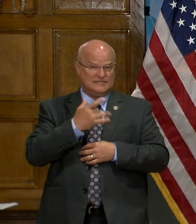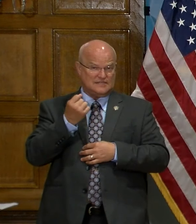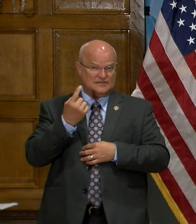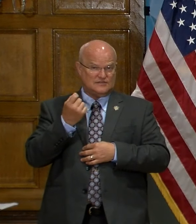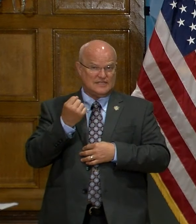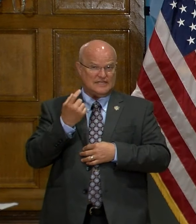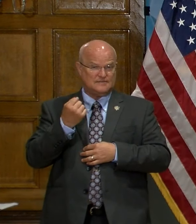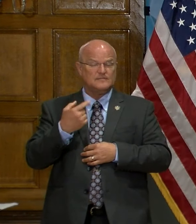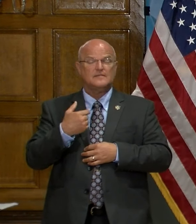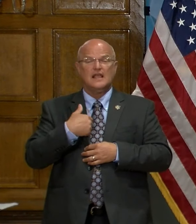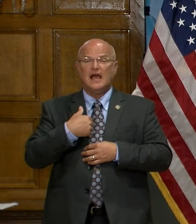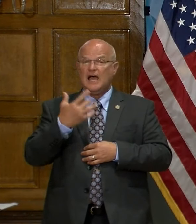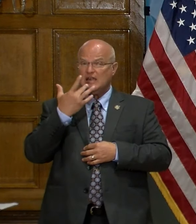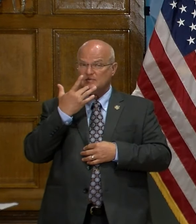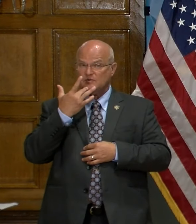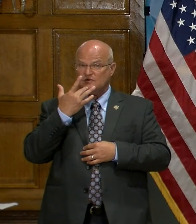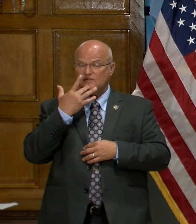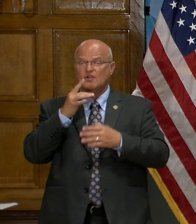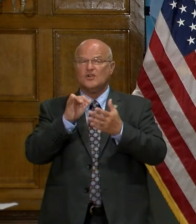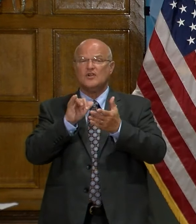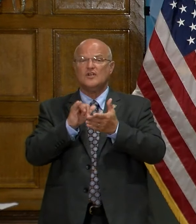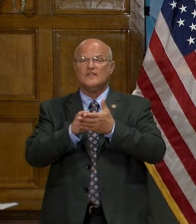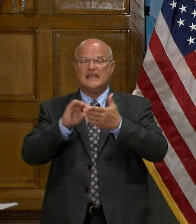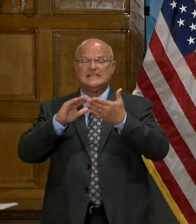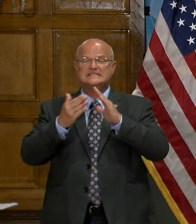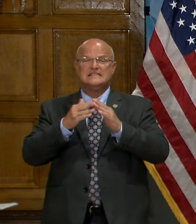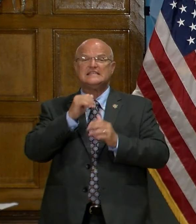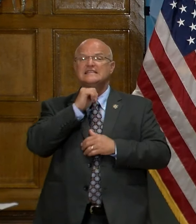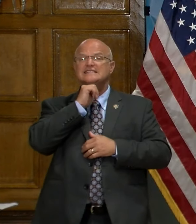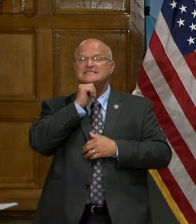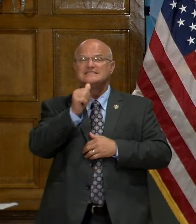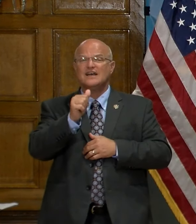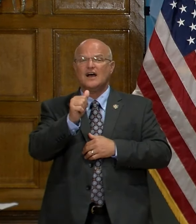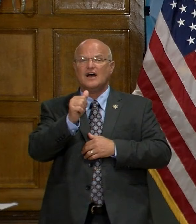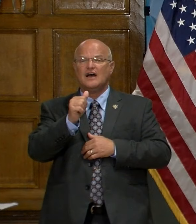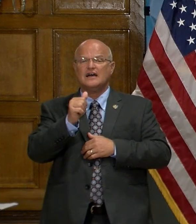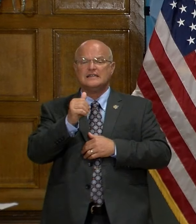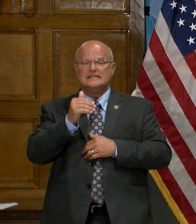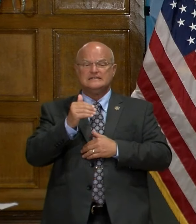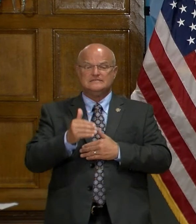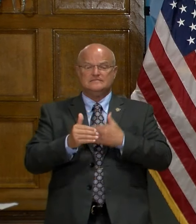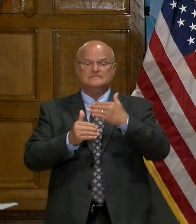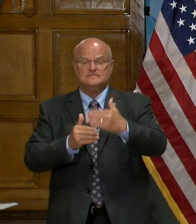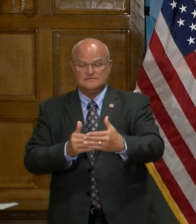is. I would prefer that cities not take that step simply